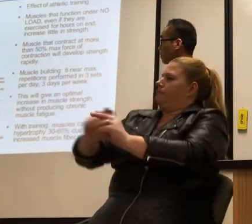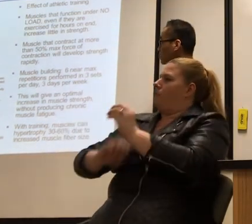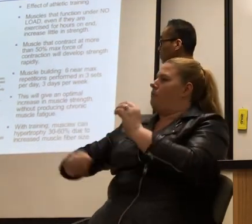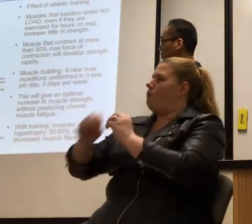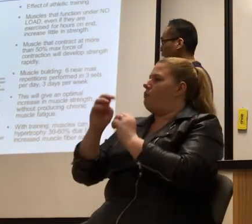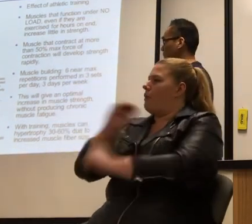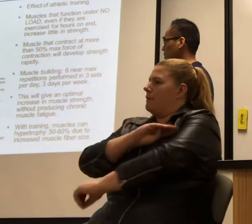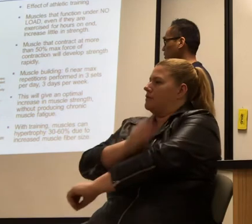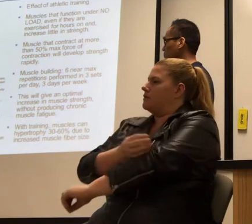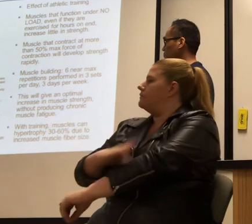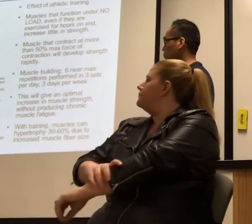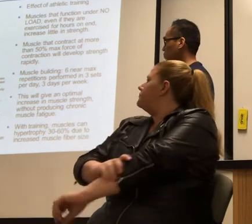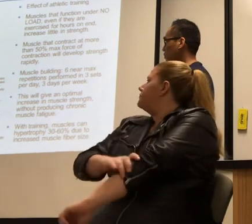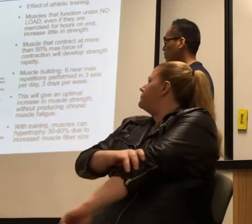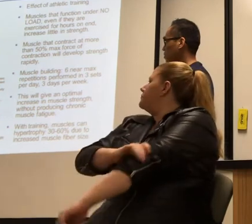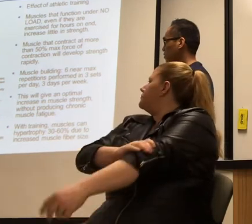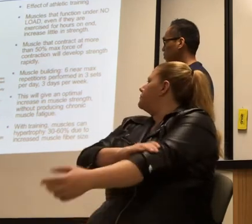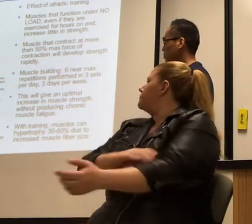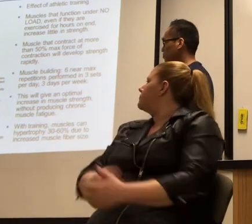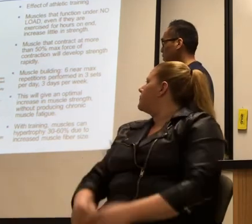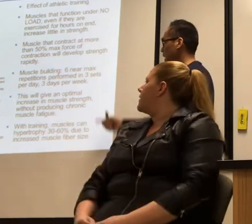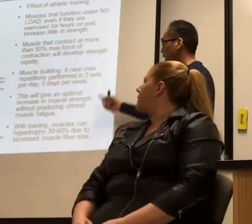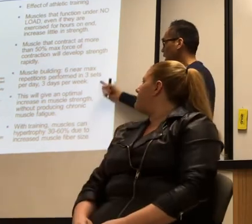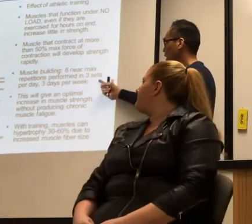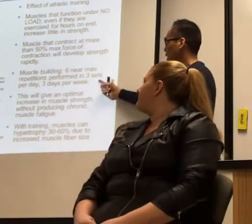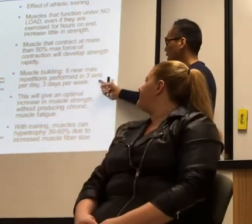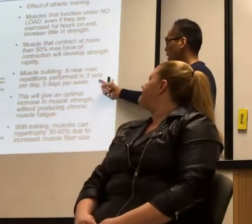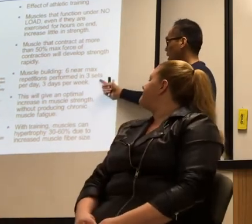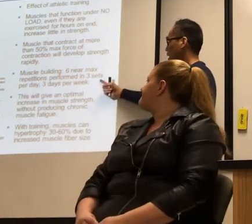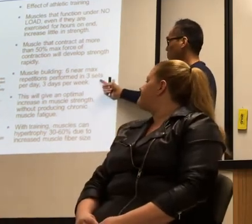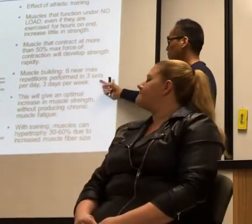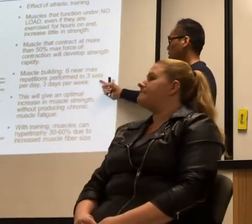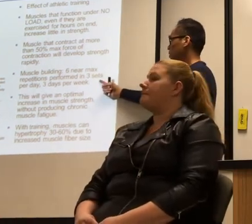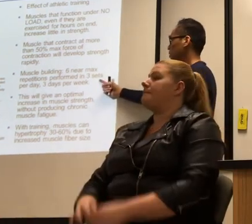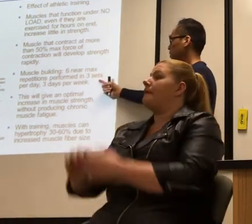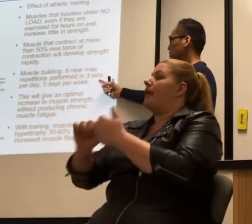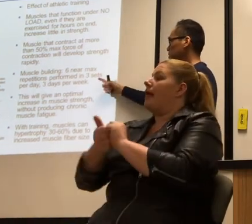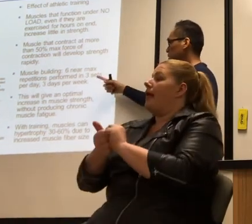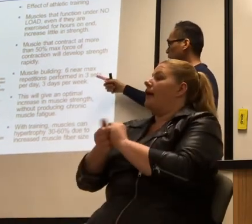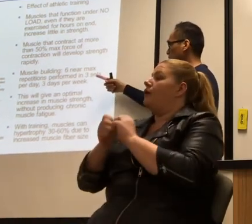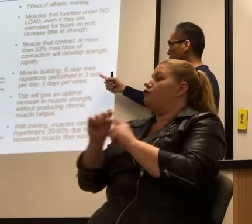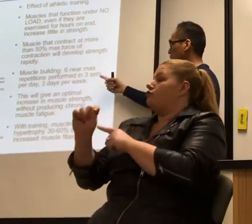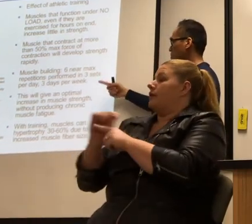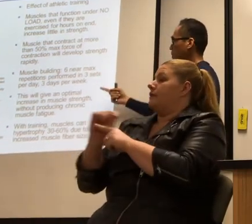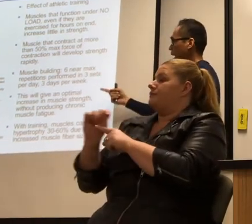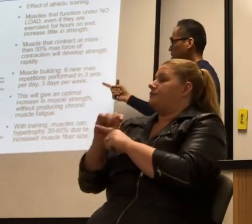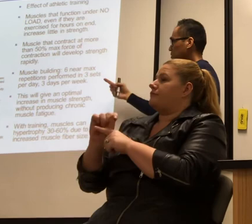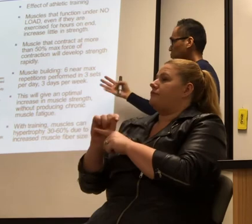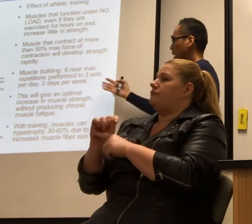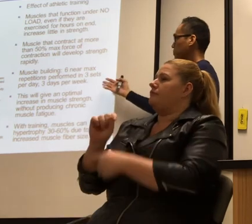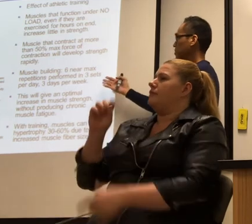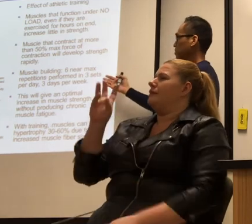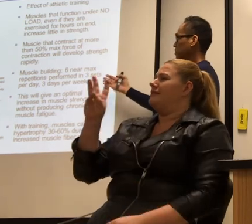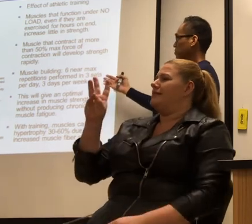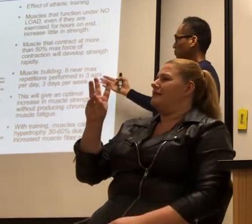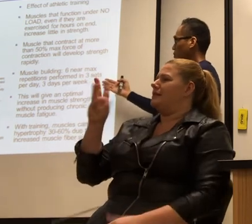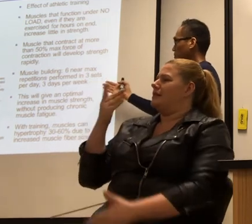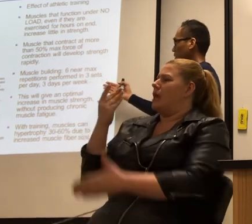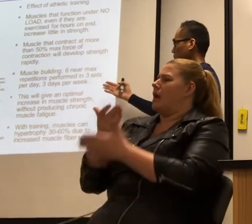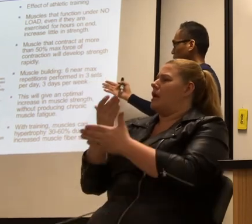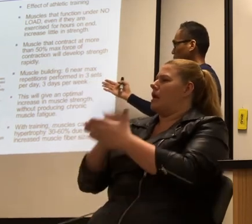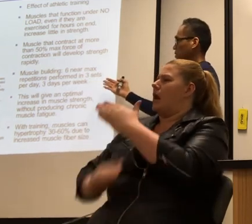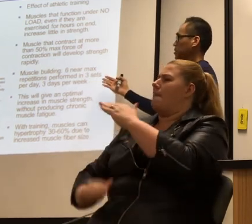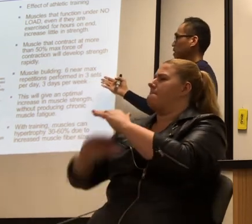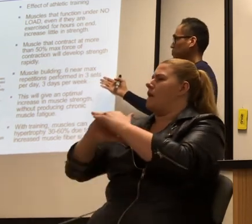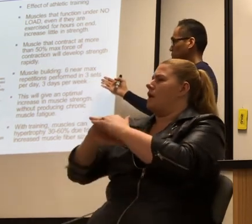will develop strength rapidly. And so in terms of training, 6 near max reps